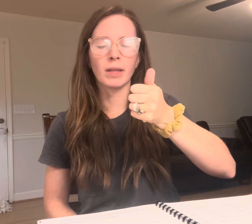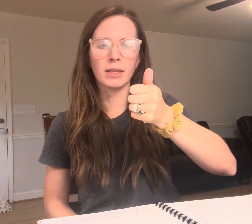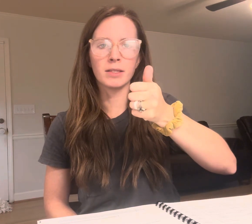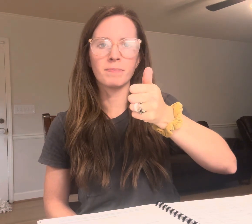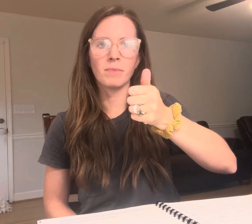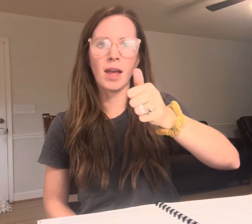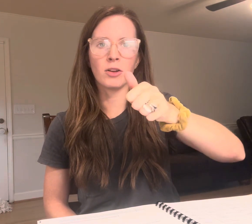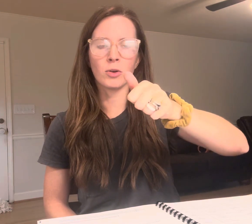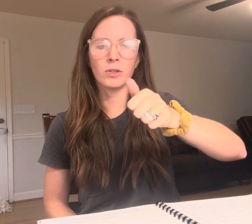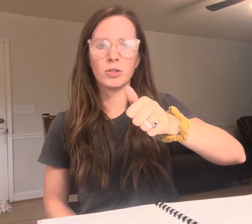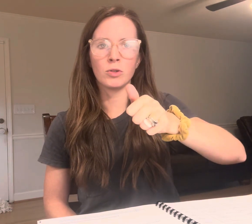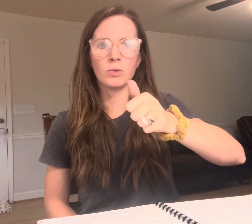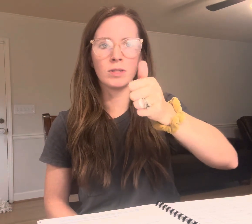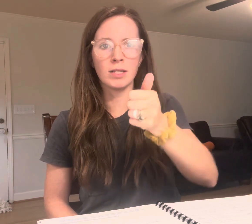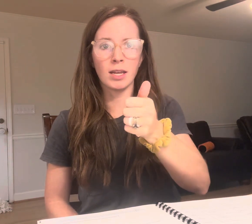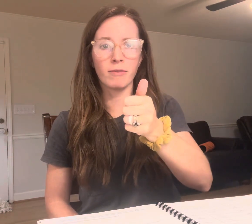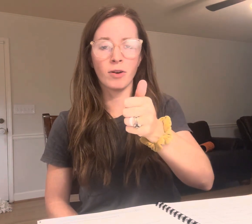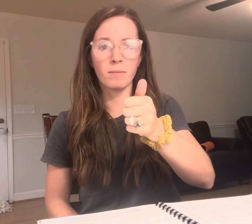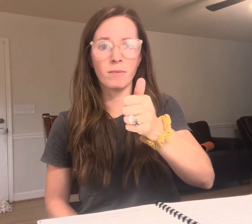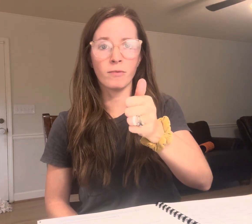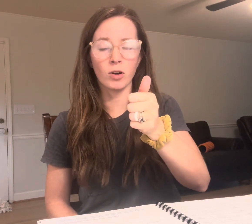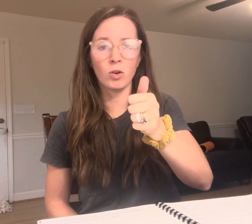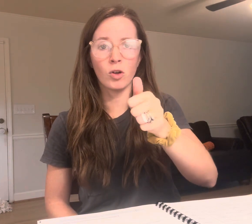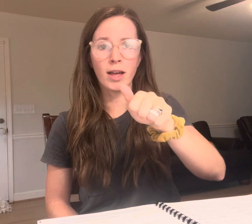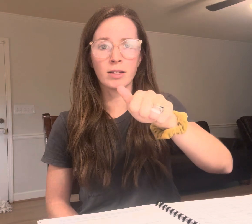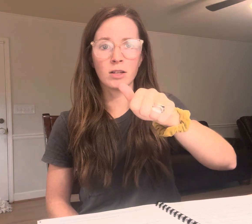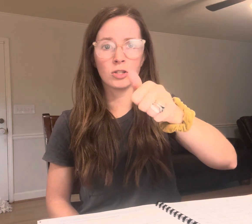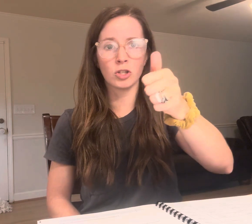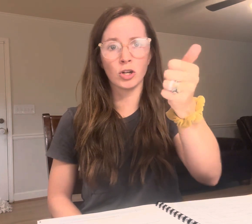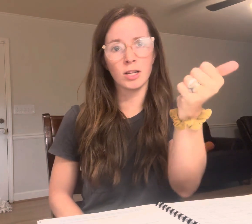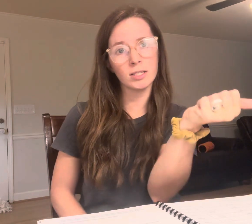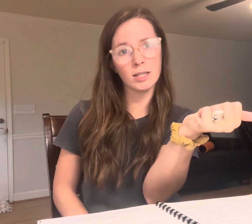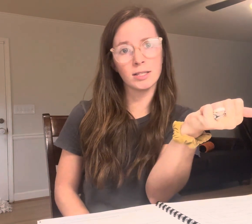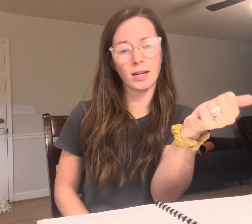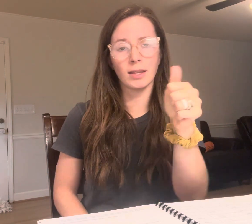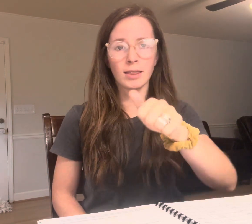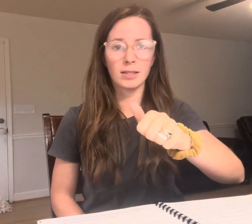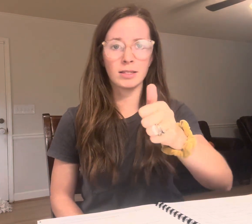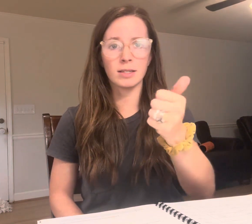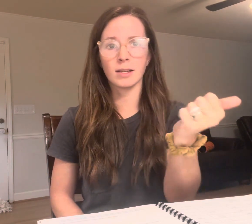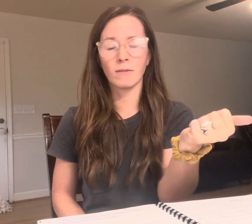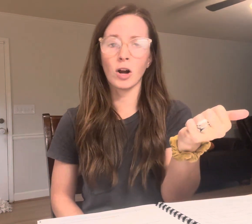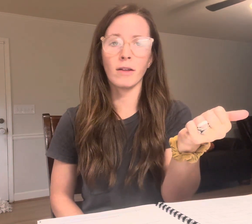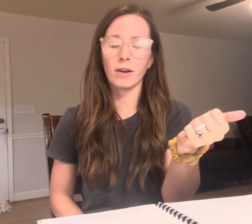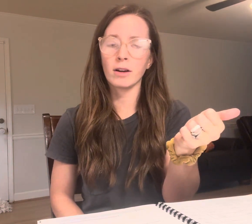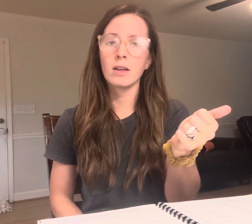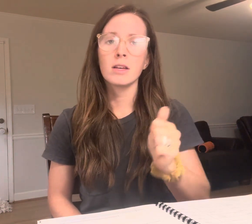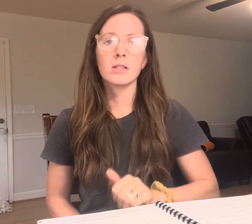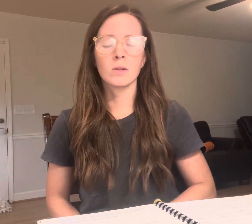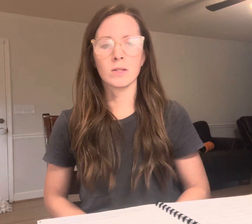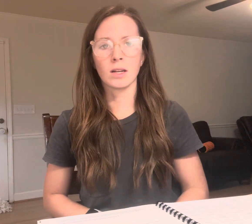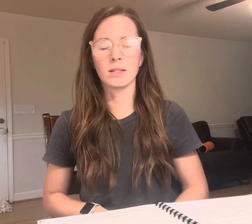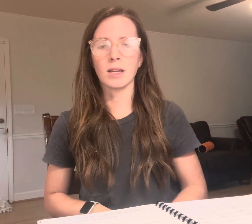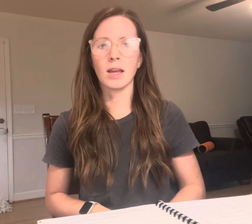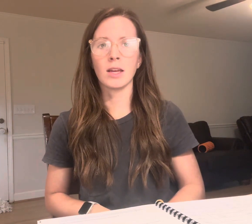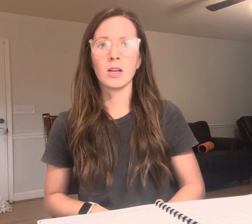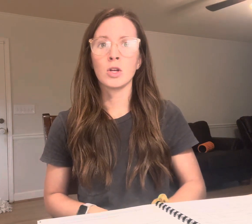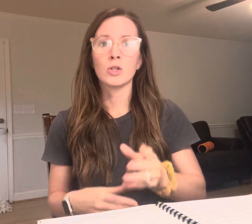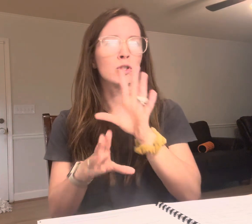this. And you're going to take it from vertical and turn it to the side like this. It's the sign for other. So it's going to say,